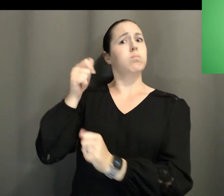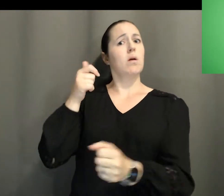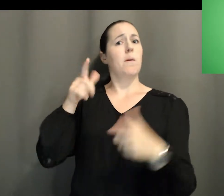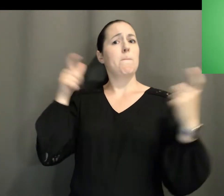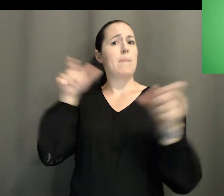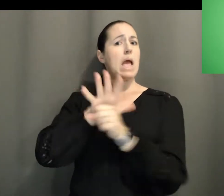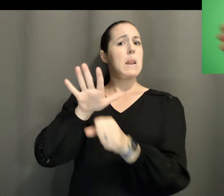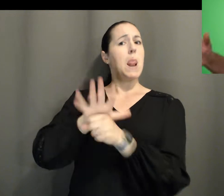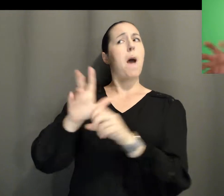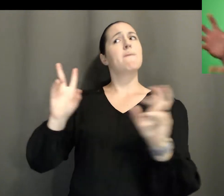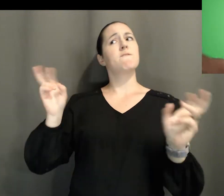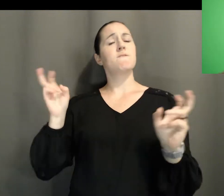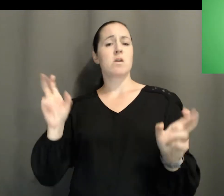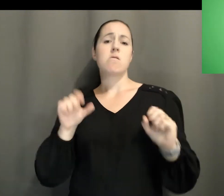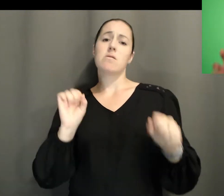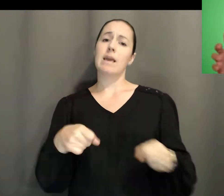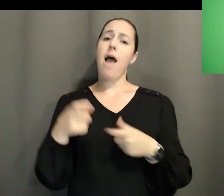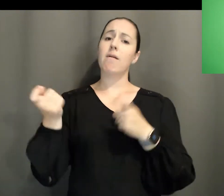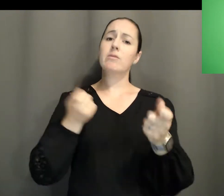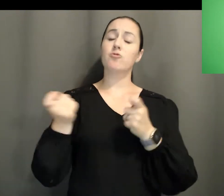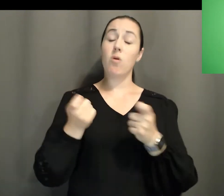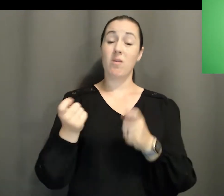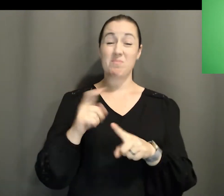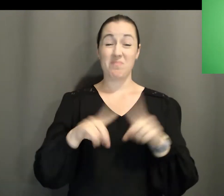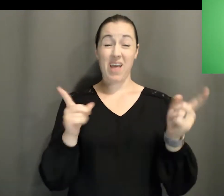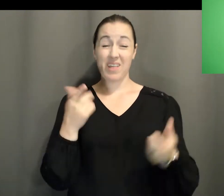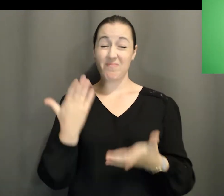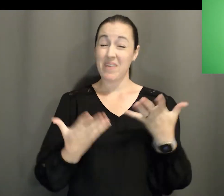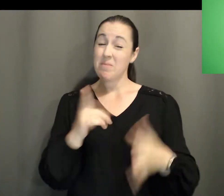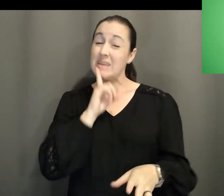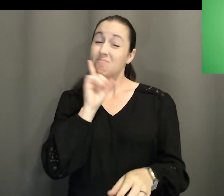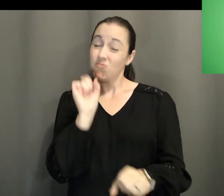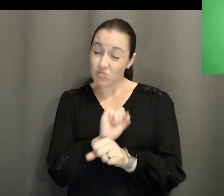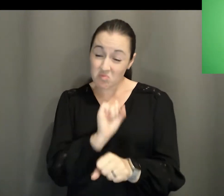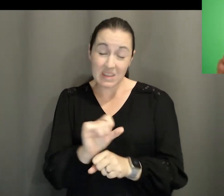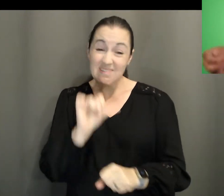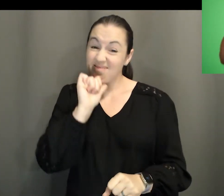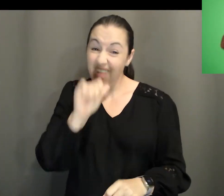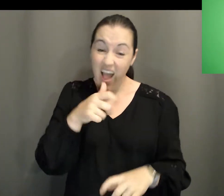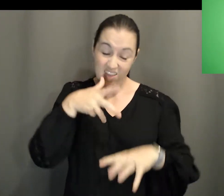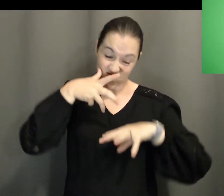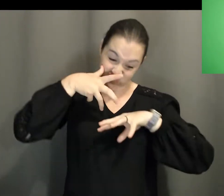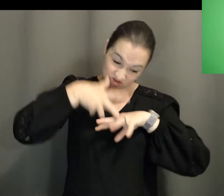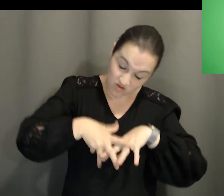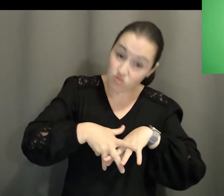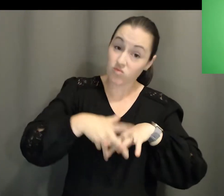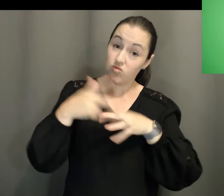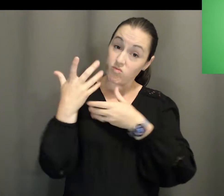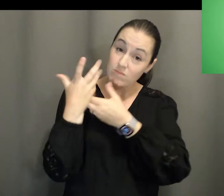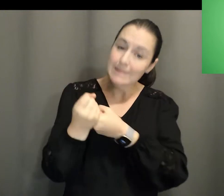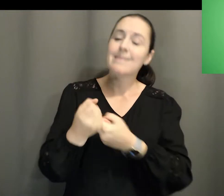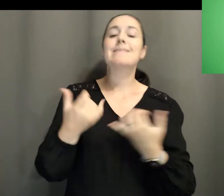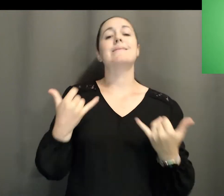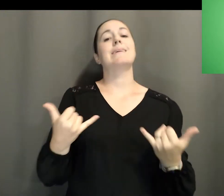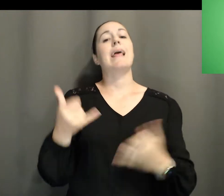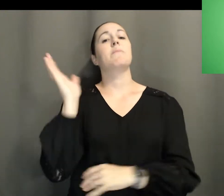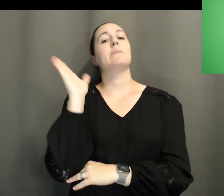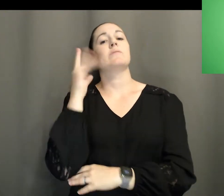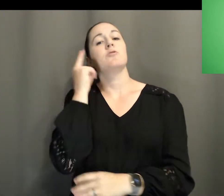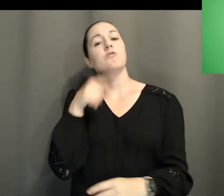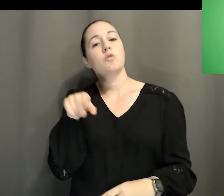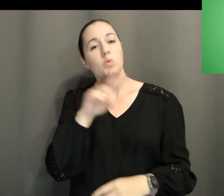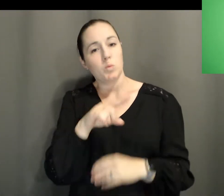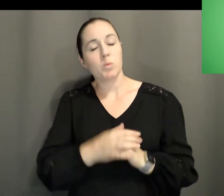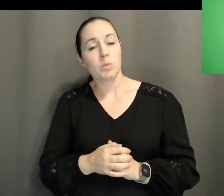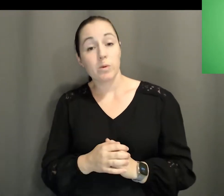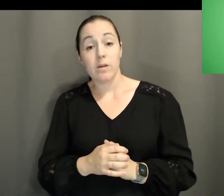God's big enough, he's got everything under control, but maybe you haven't let it sink deep down into you, today's